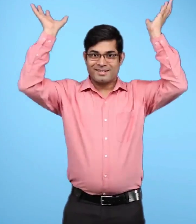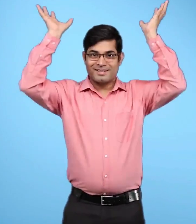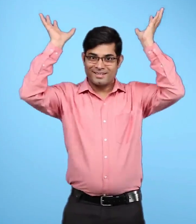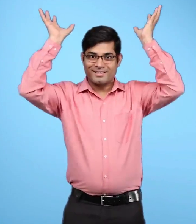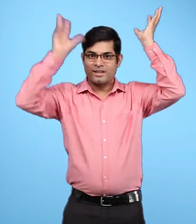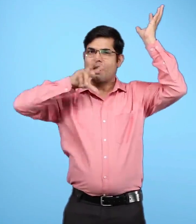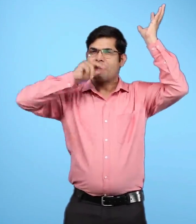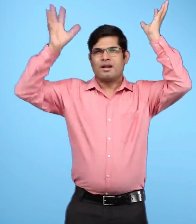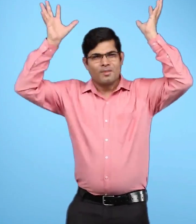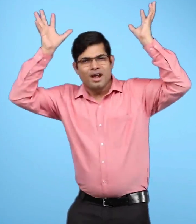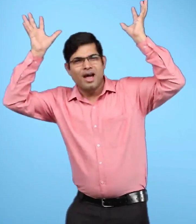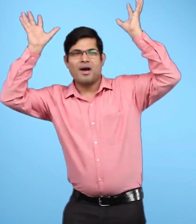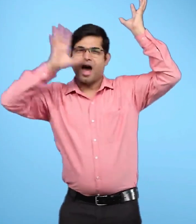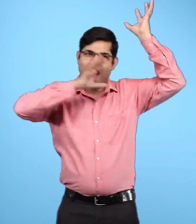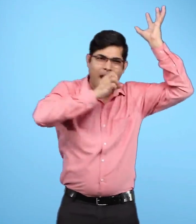He is calling people by saying,